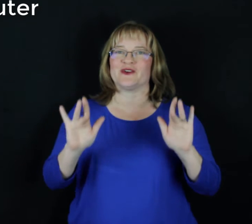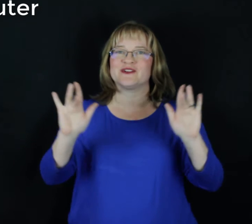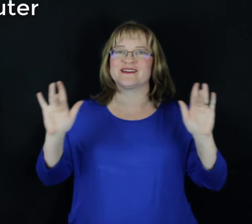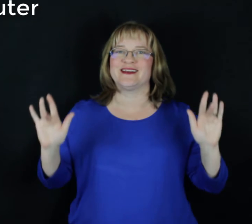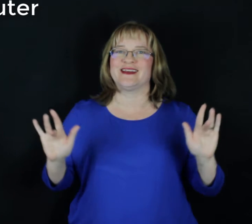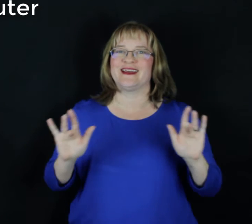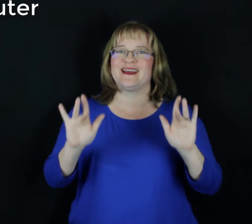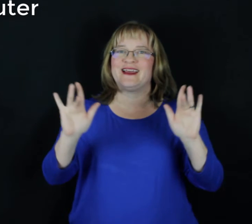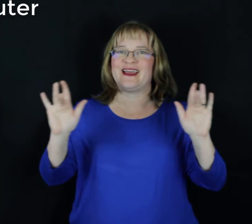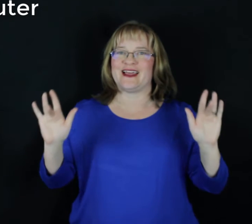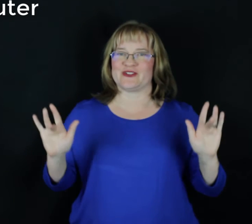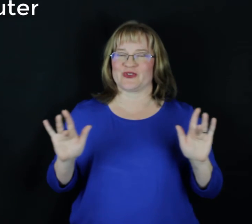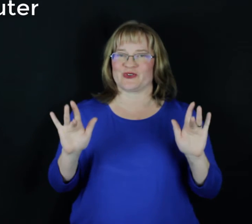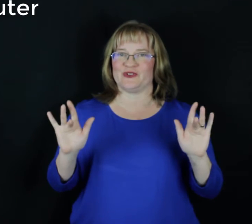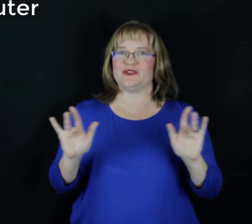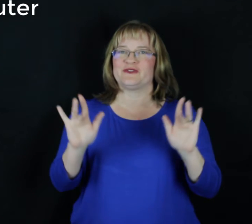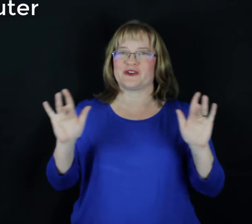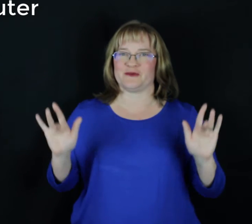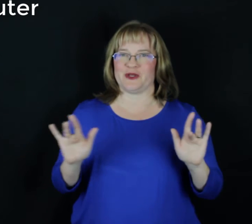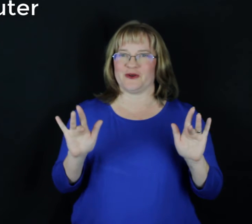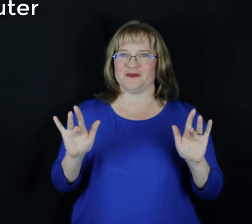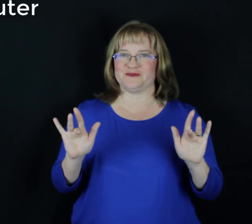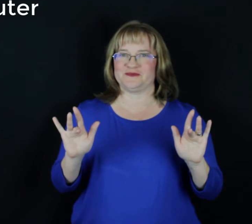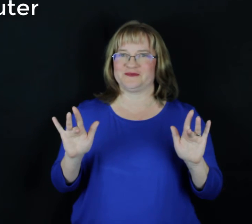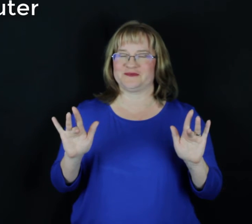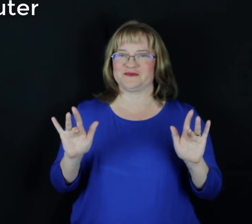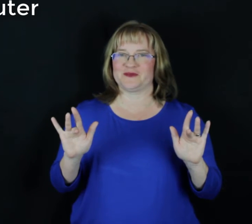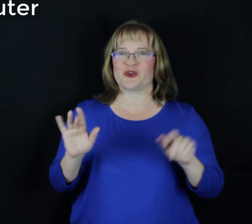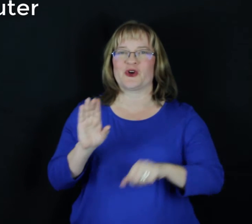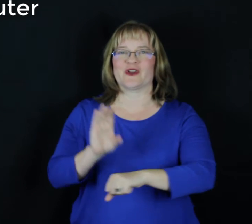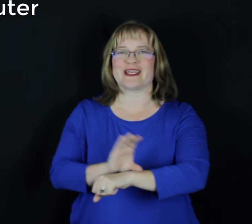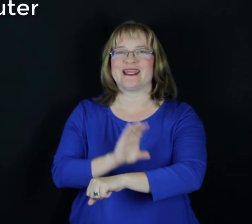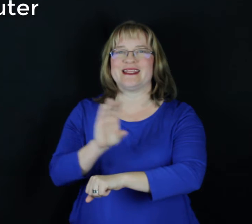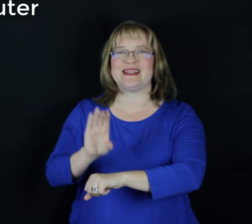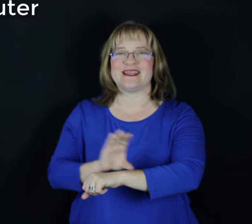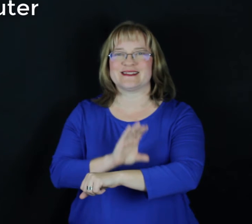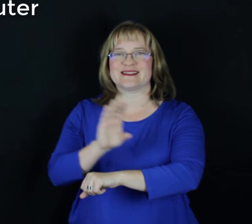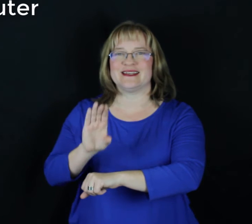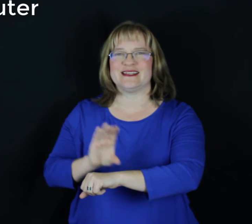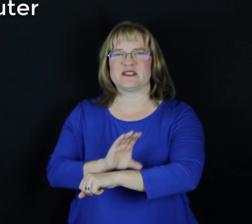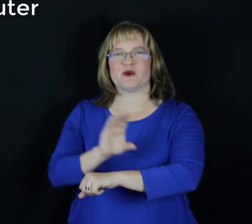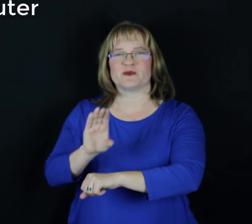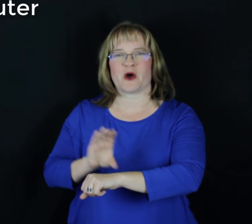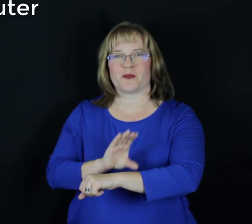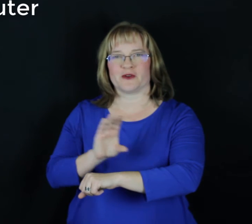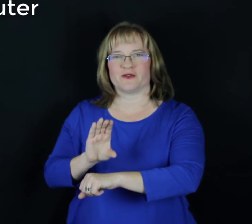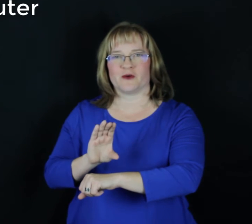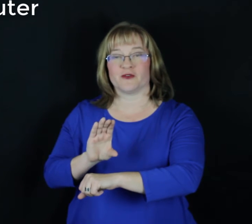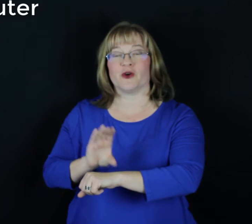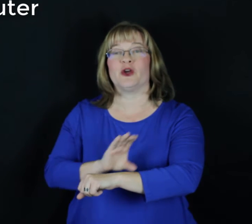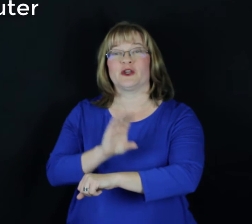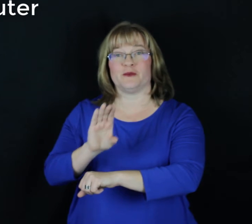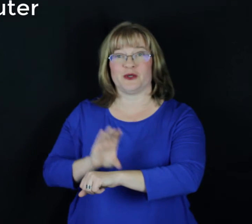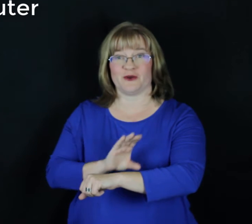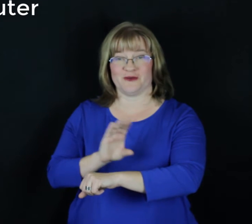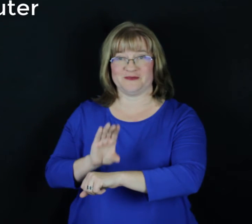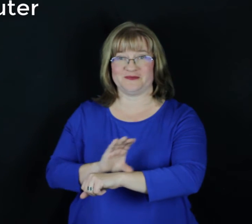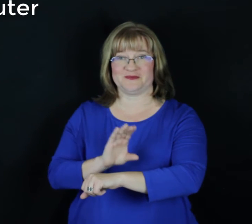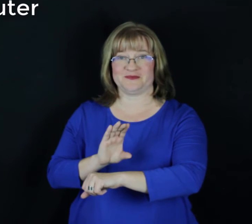fingers and circle for computer. Currently, this is the most popular form for computer.